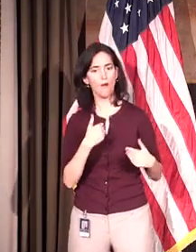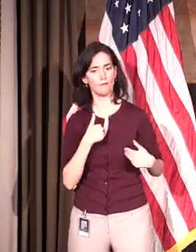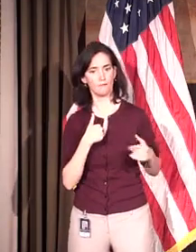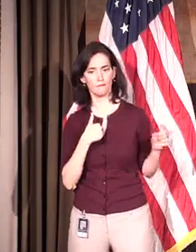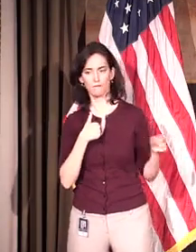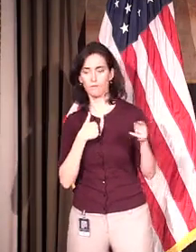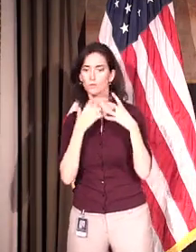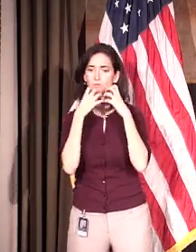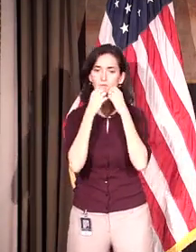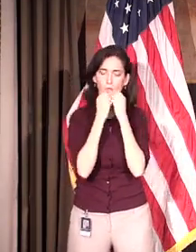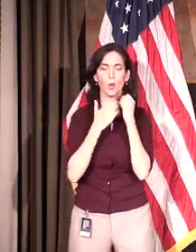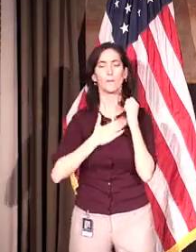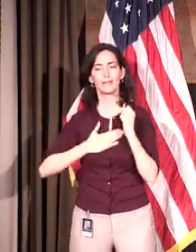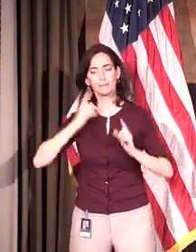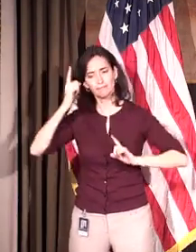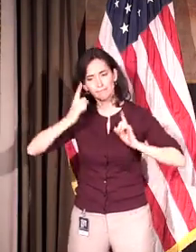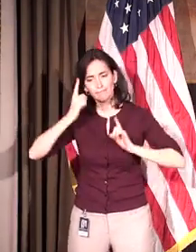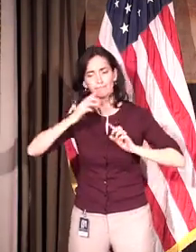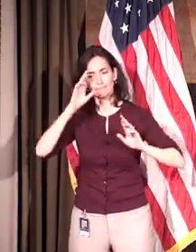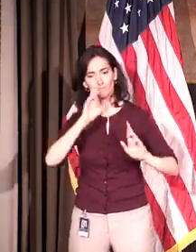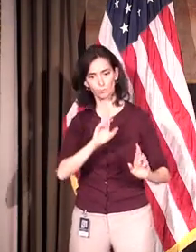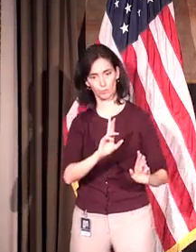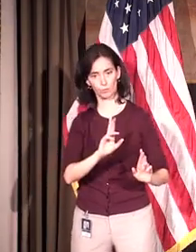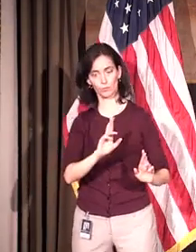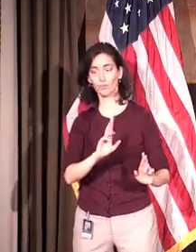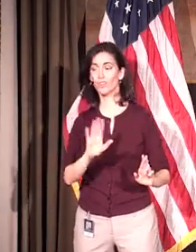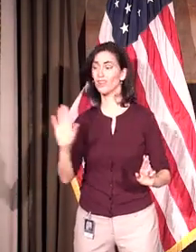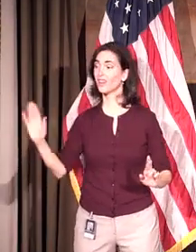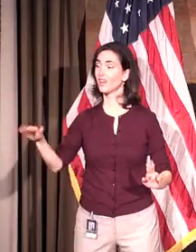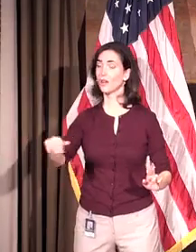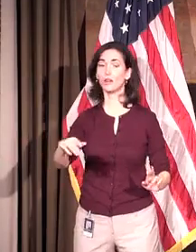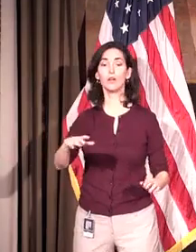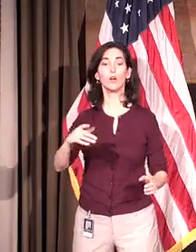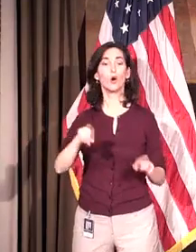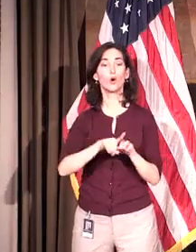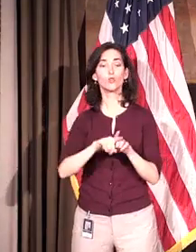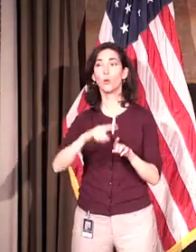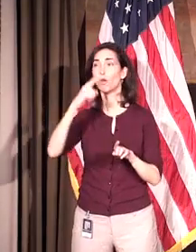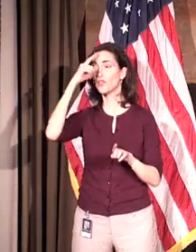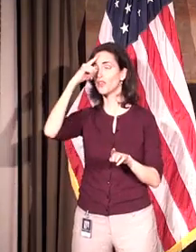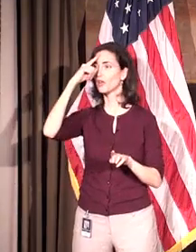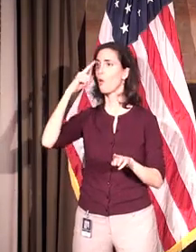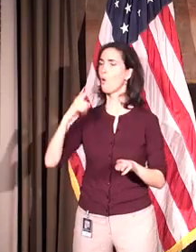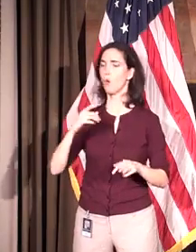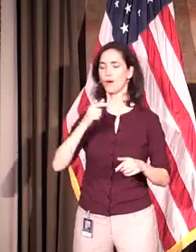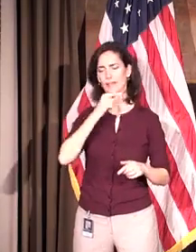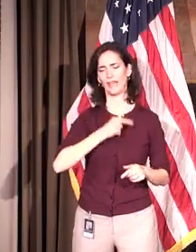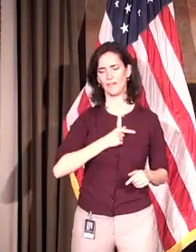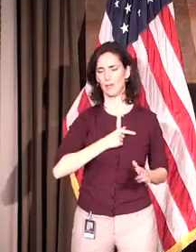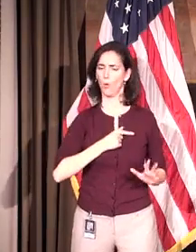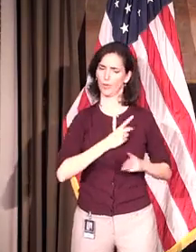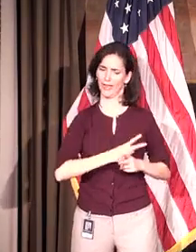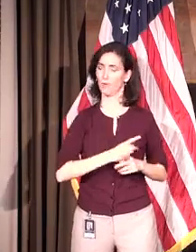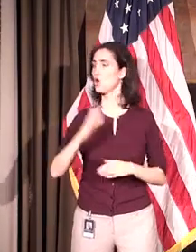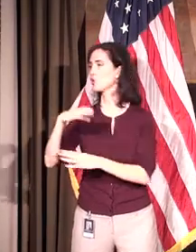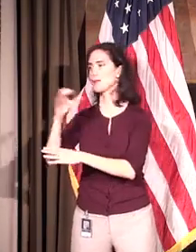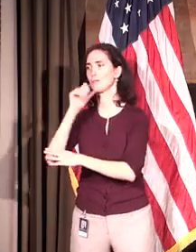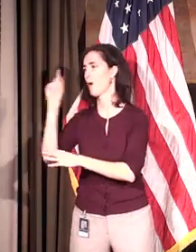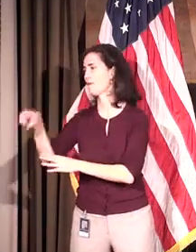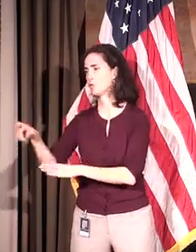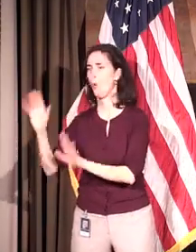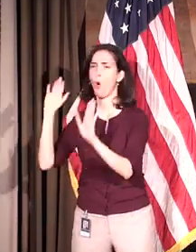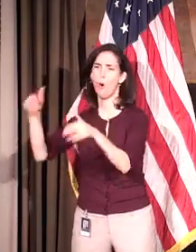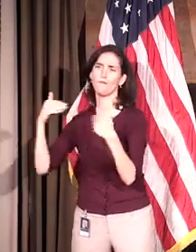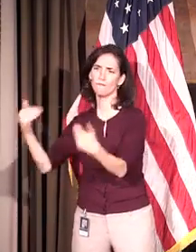intentional. And by the way, there's really no reason to think that Christmas is going to be any different in this regard than Thanksgiving. So start having